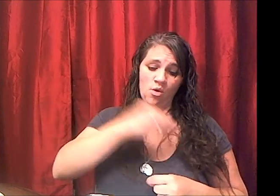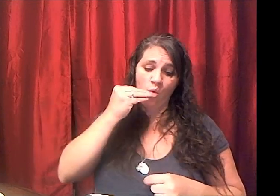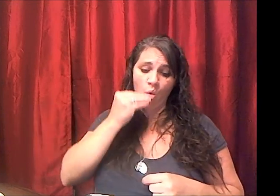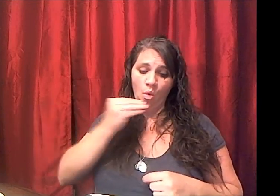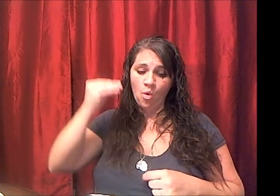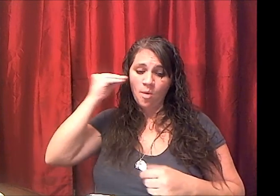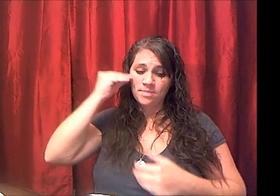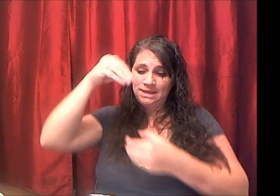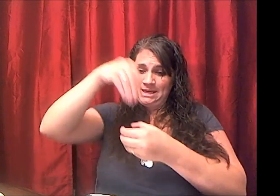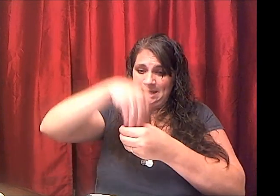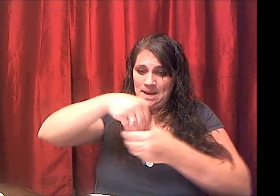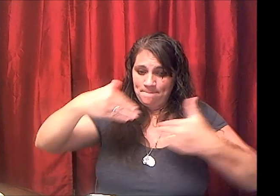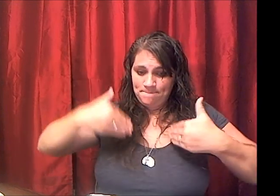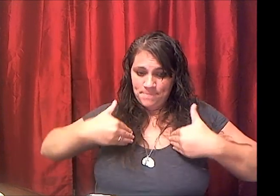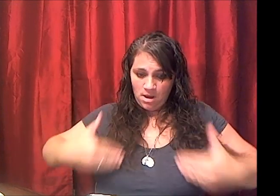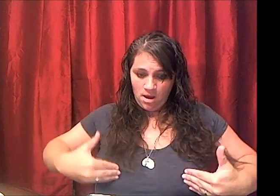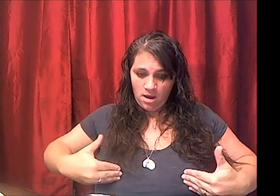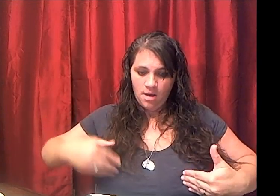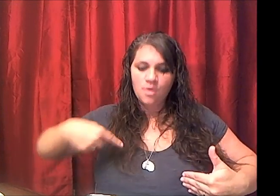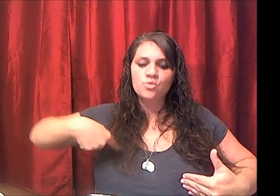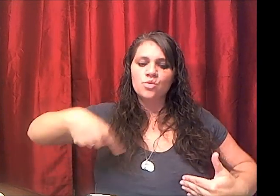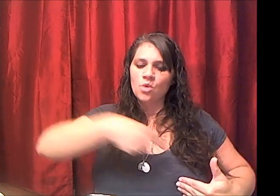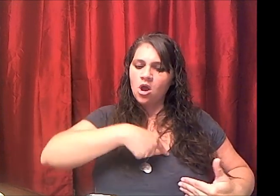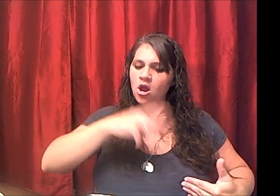I wouldn't say I'm strong. There's nothing to die.